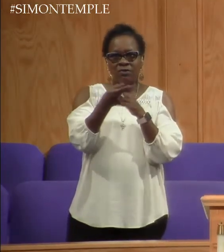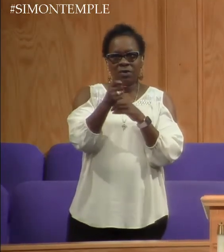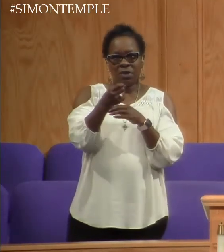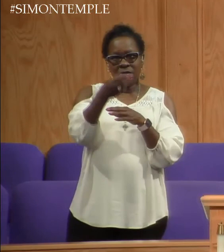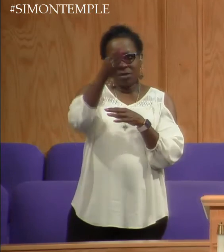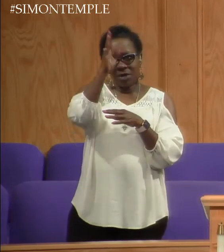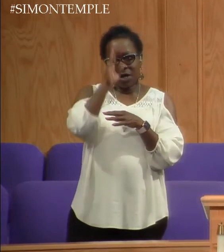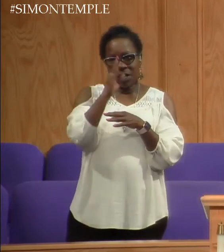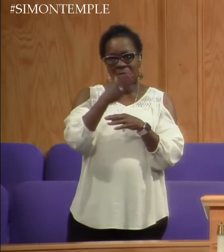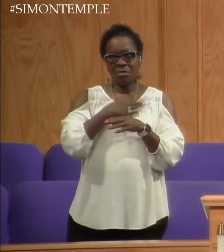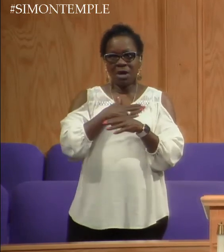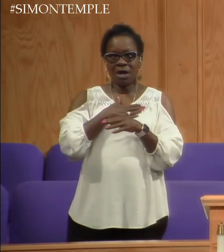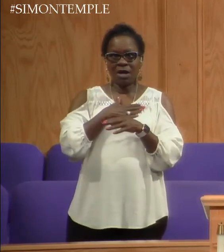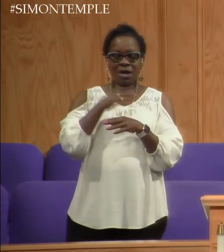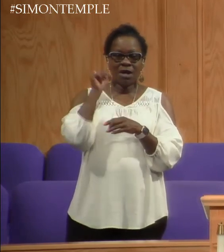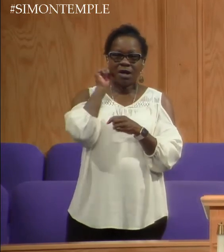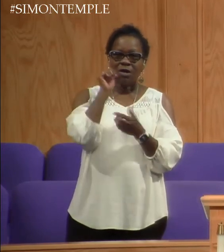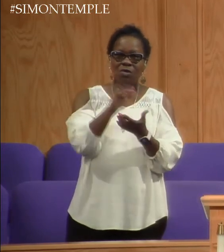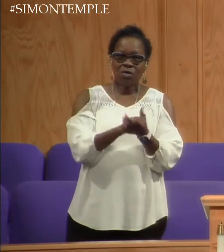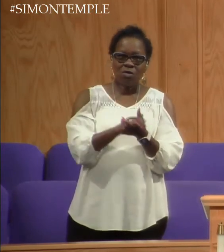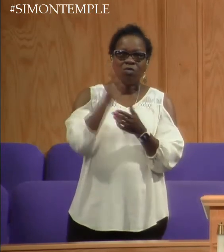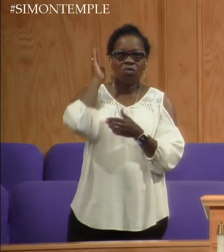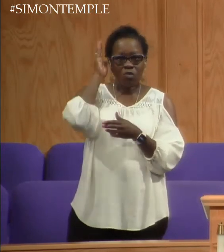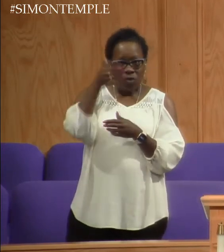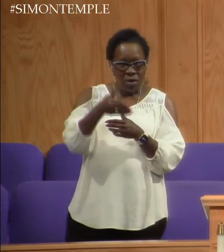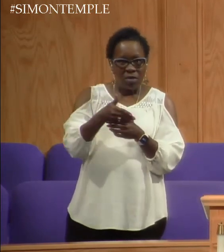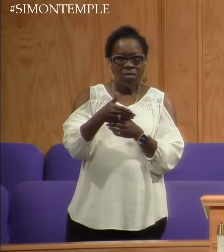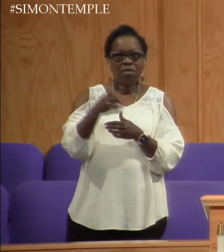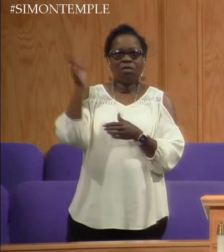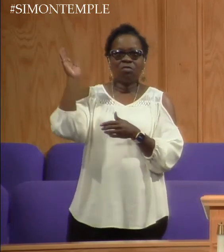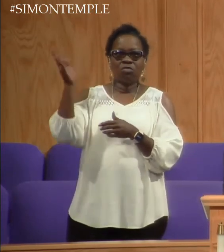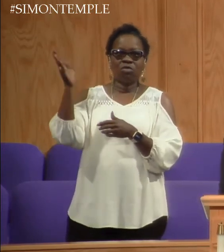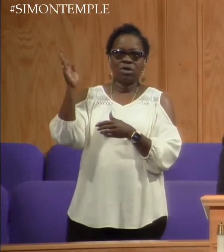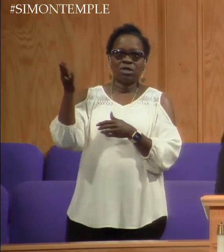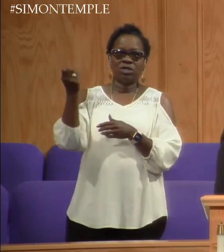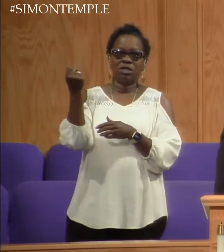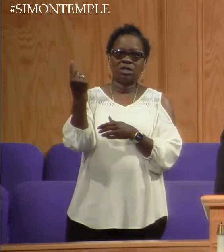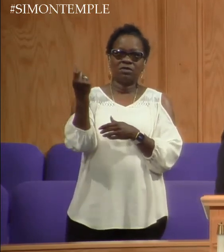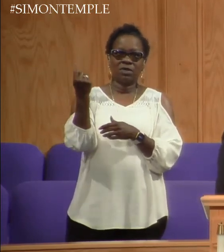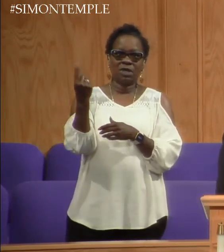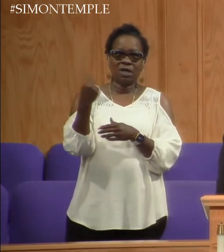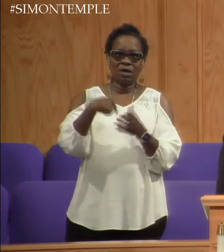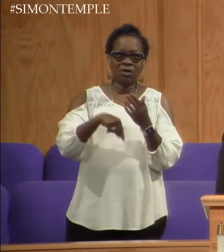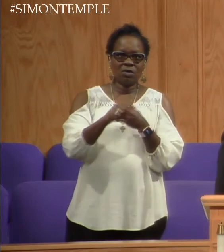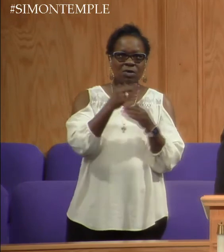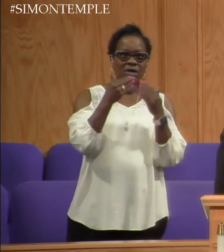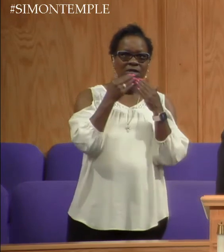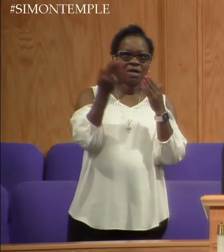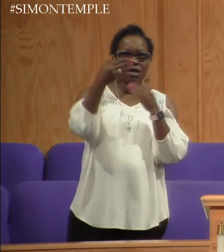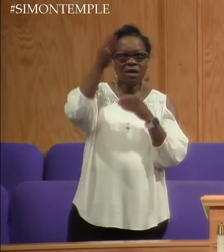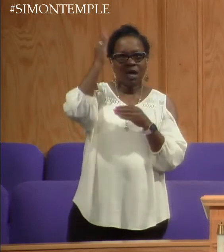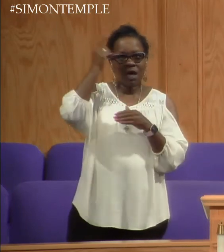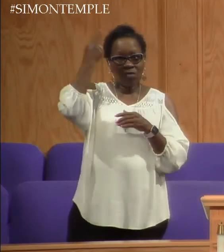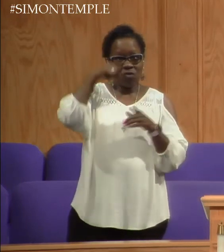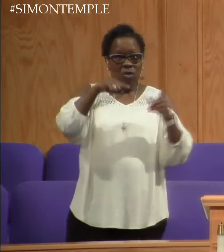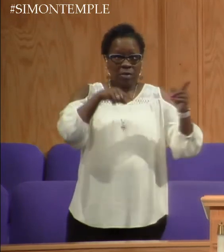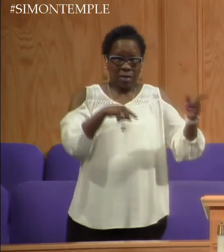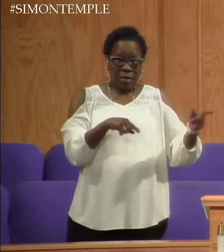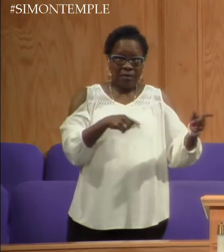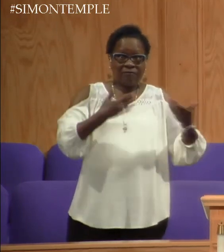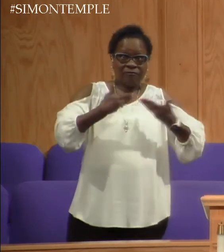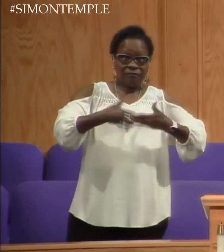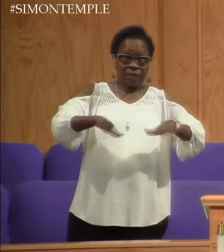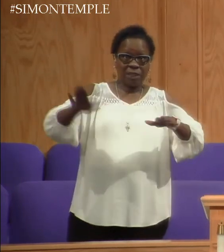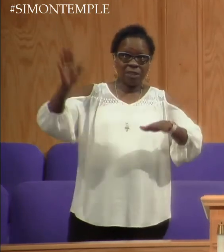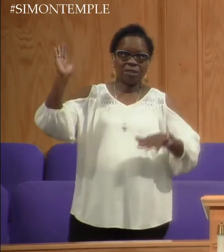Reverend Felica Thompson, will be preaching the word of God. And we thank God for the word that has gone forth by Reverend Pinkett, the word that will come forth in